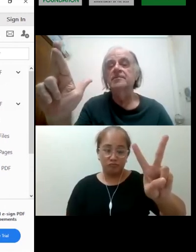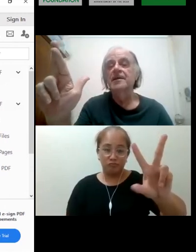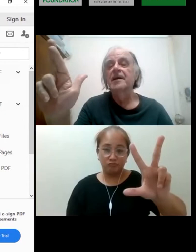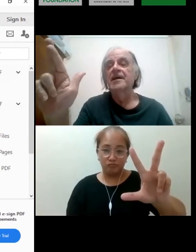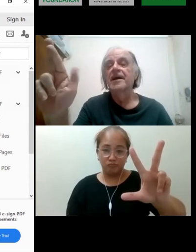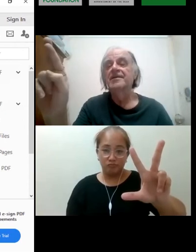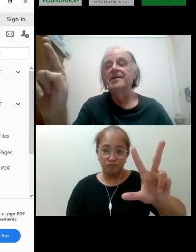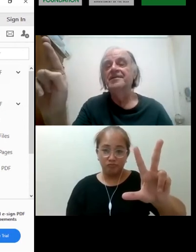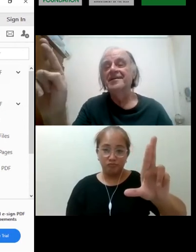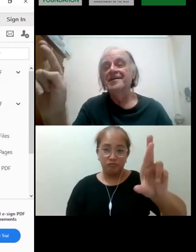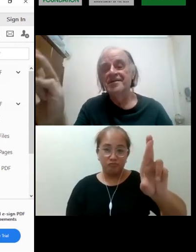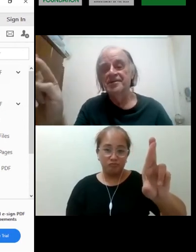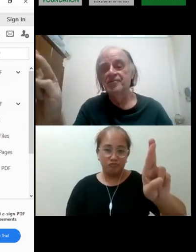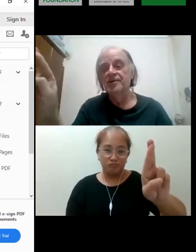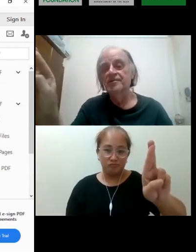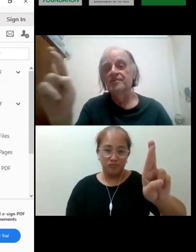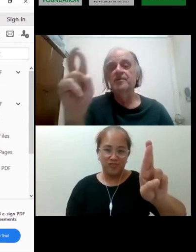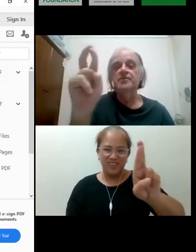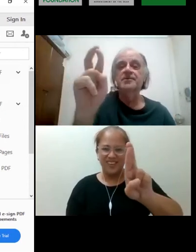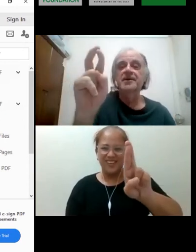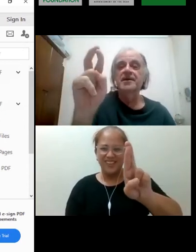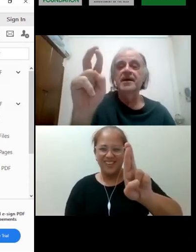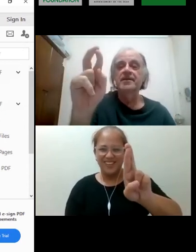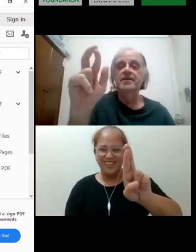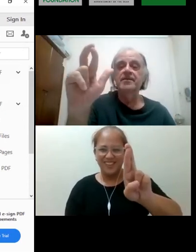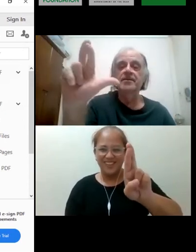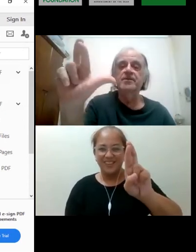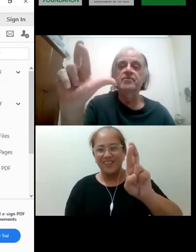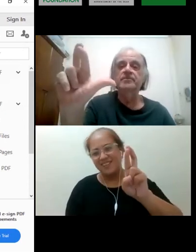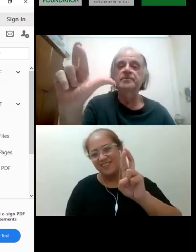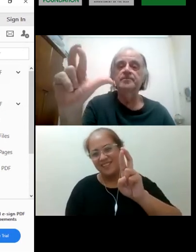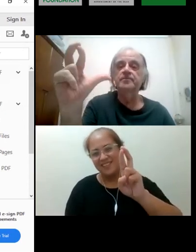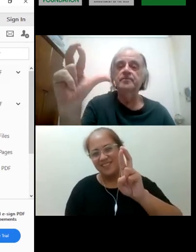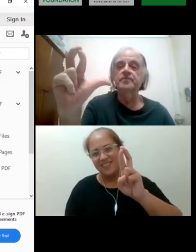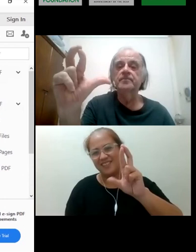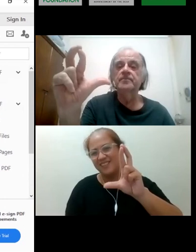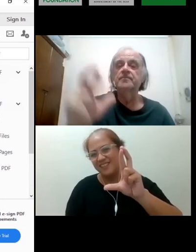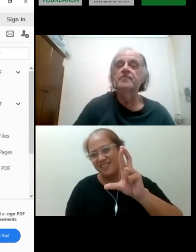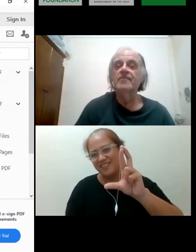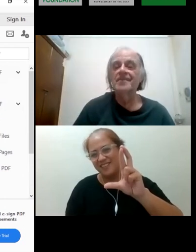one, and then this one, whoops, and then this one.